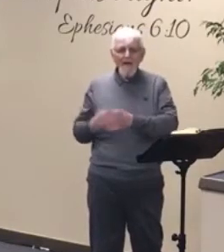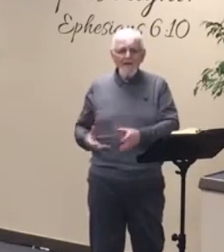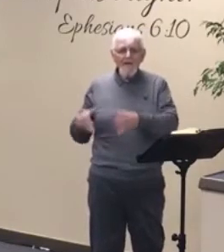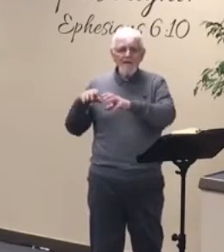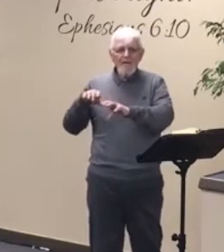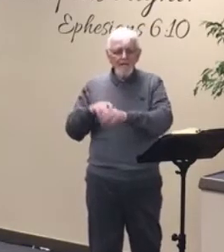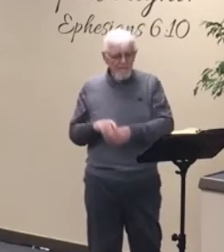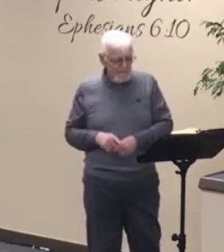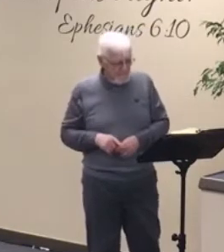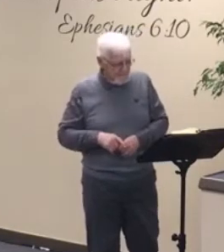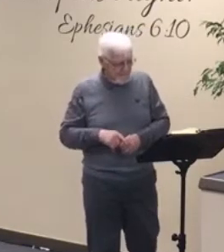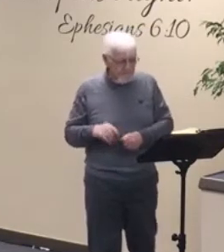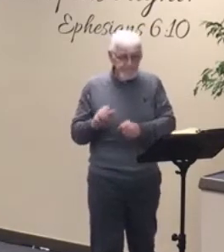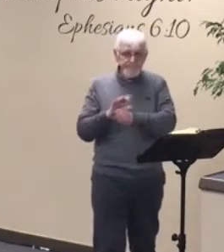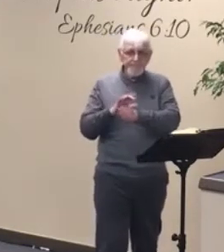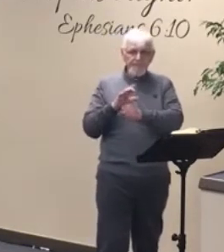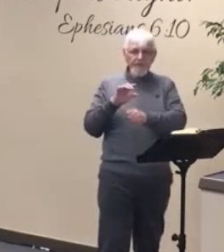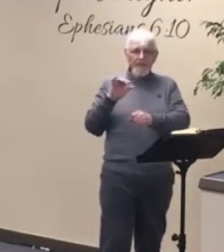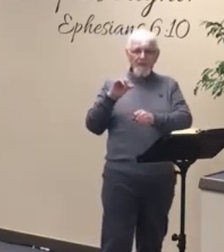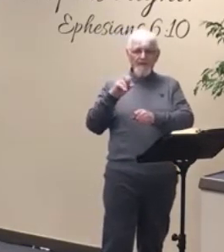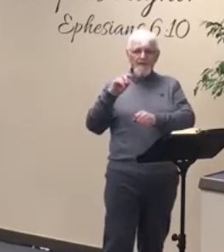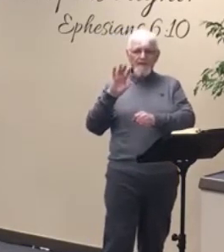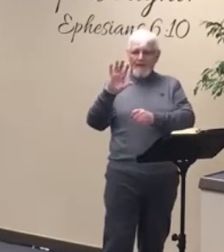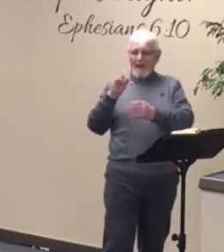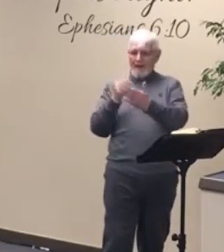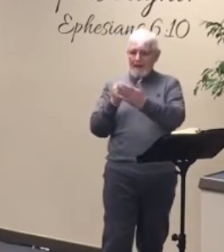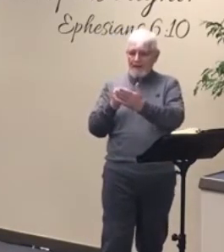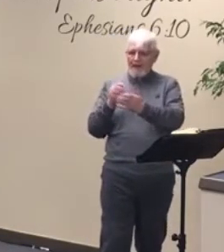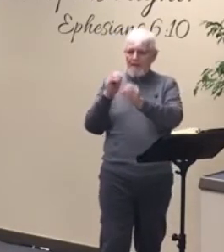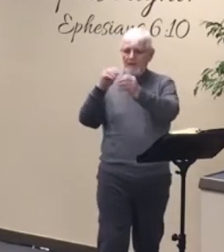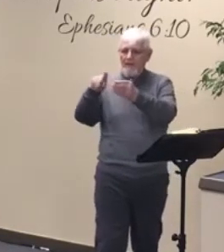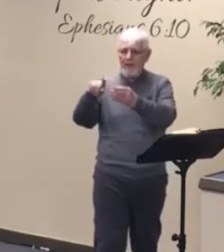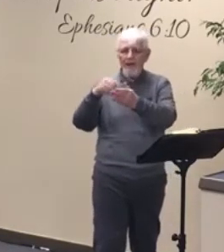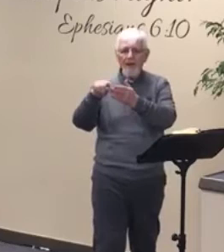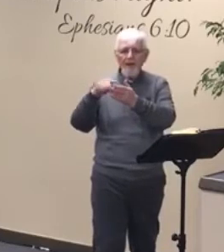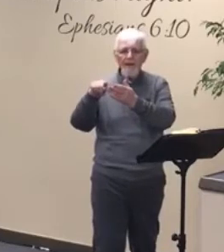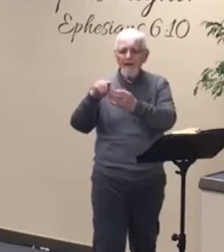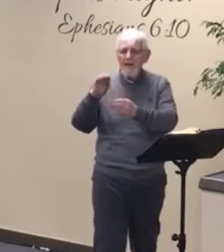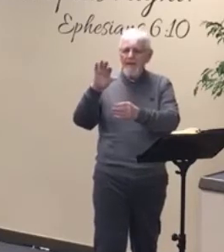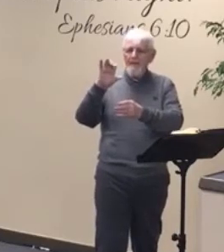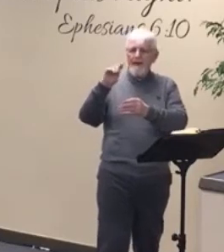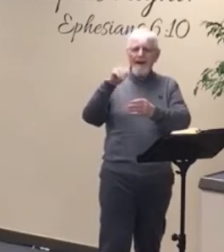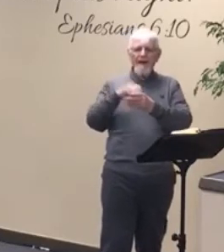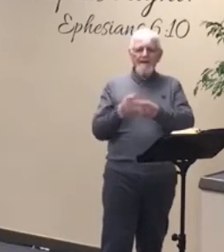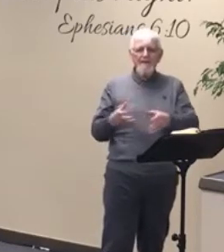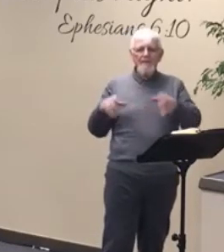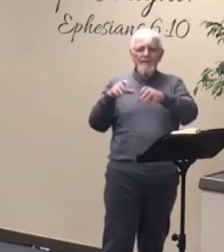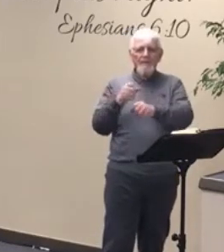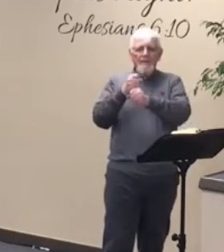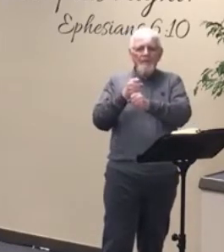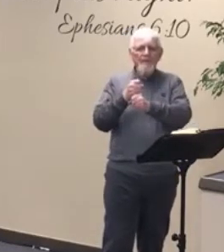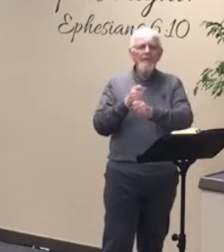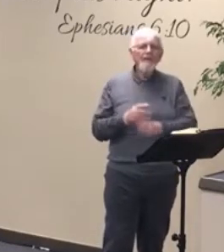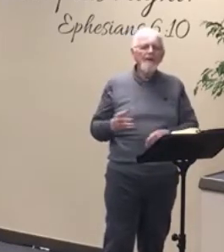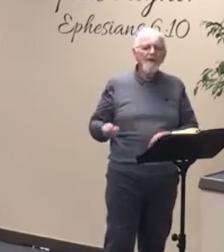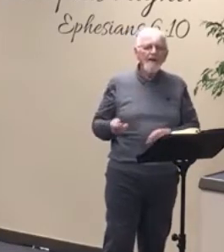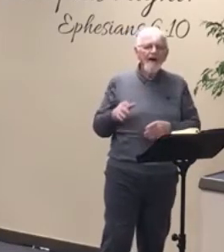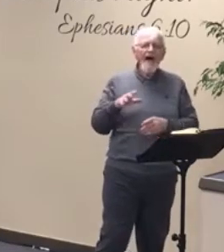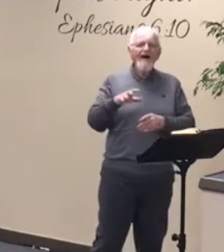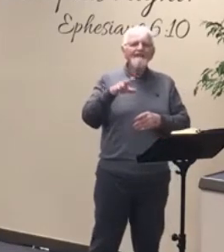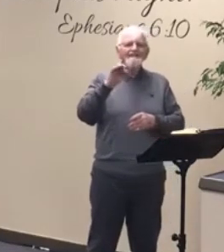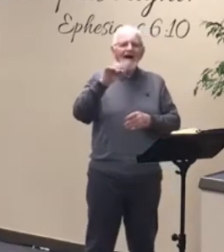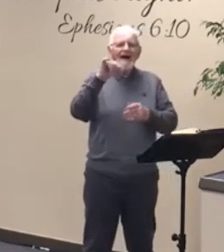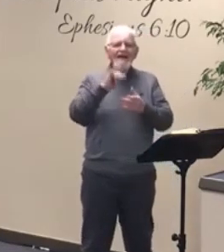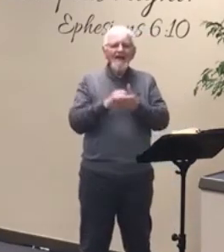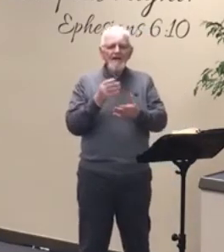to buy grain, and then they fill them up, and then Joseph takes their money that they paid him, puts it back in the bags, in the feed sacks that they brought, and then they find this